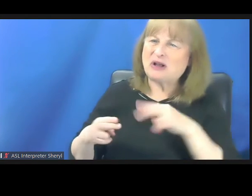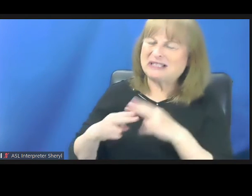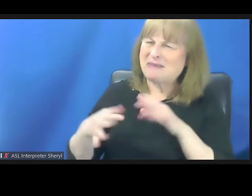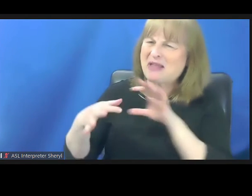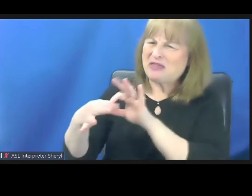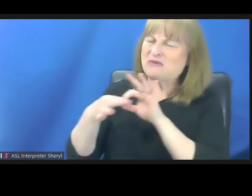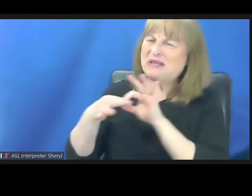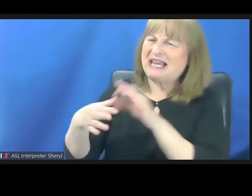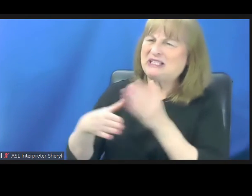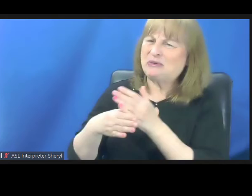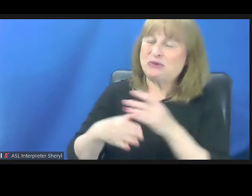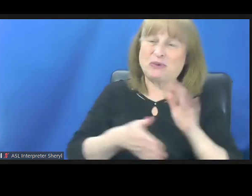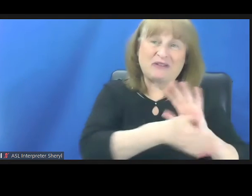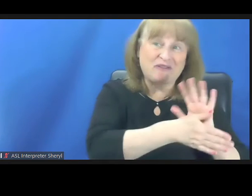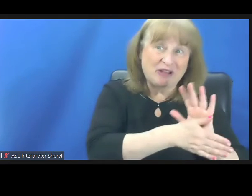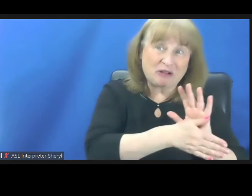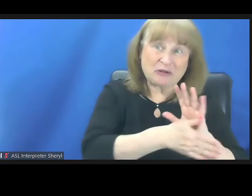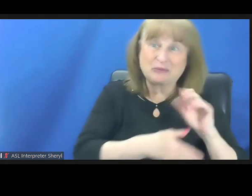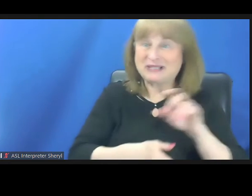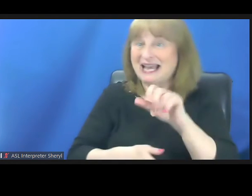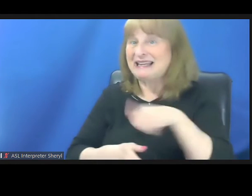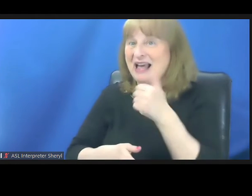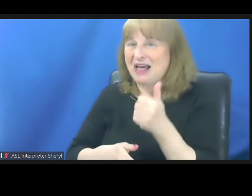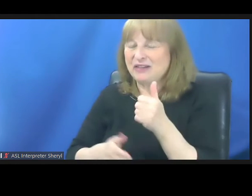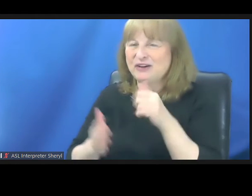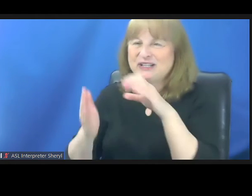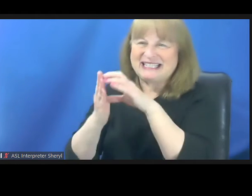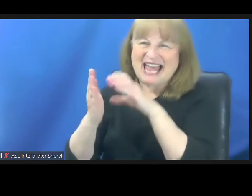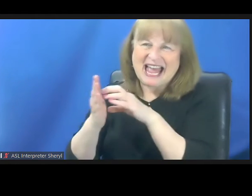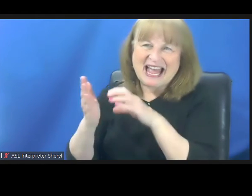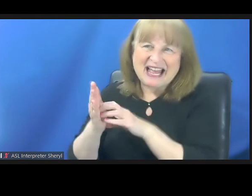other kinds of kind of text